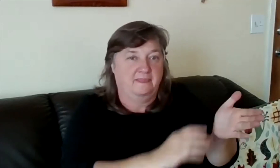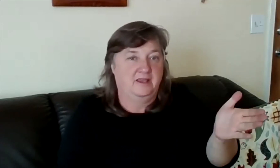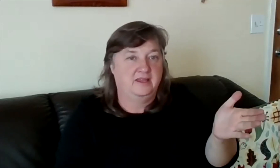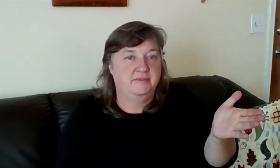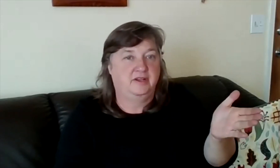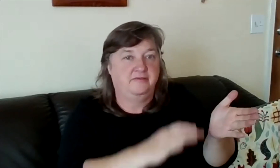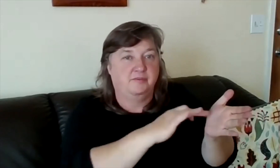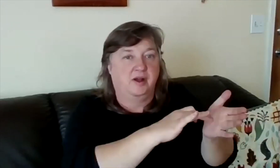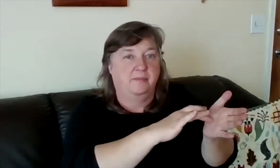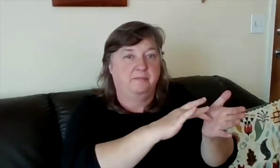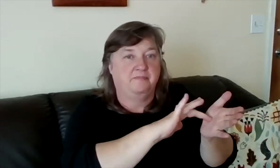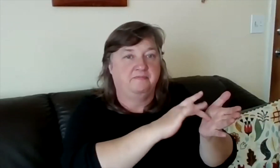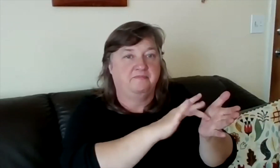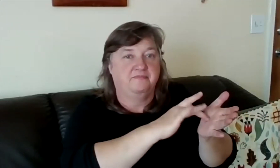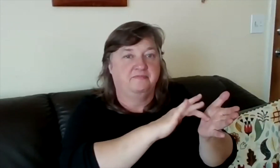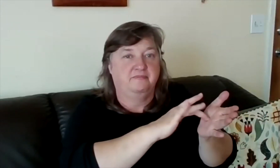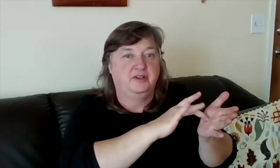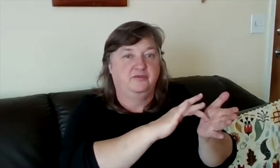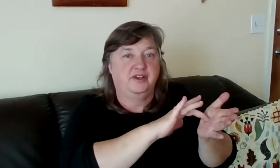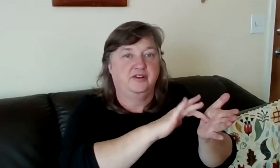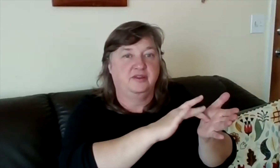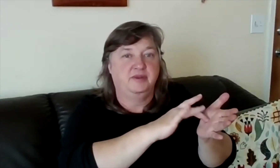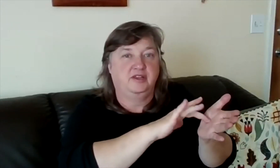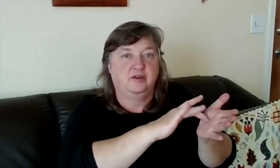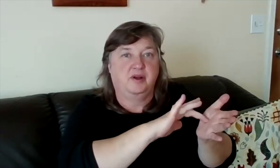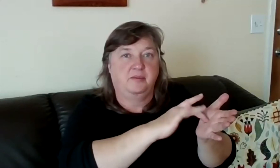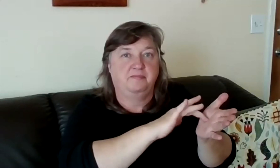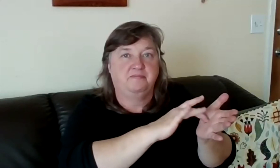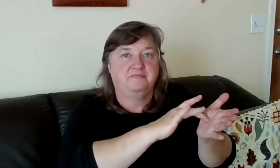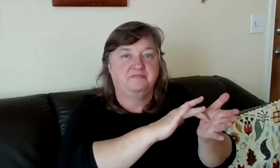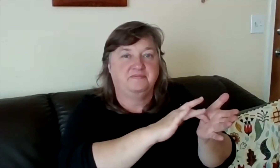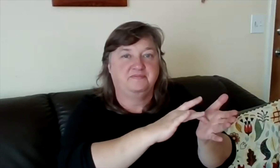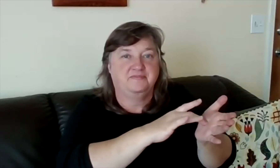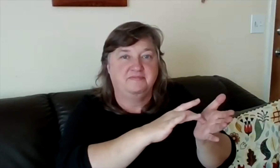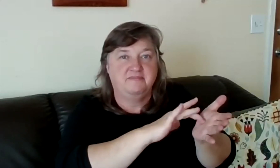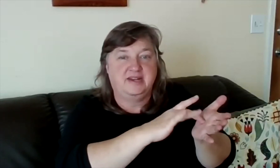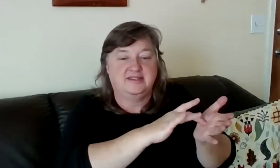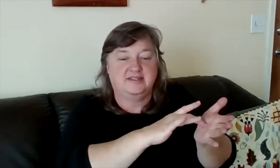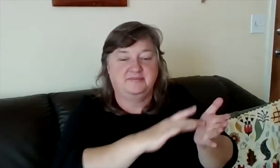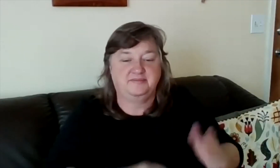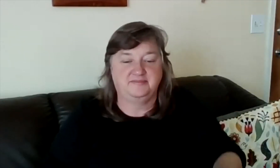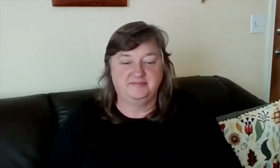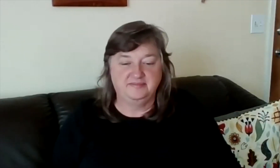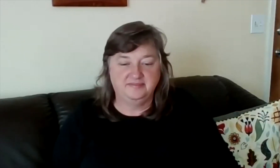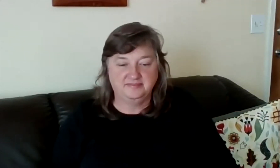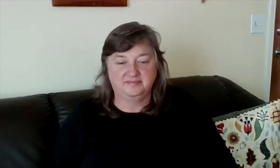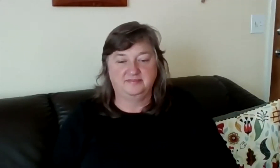In the middle of your palm, middle finger in the middle of your palm. Medicine.